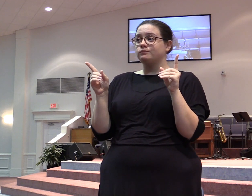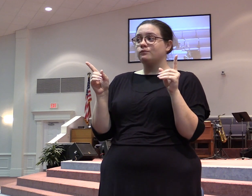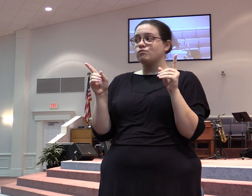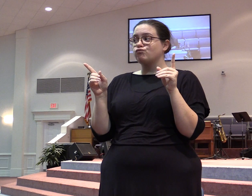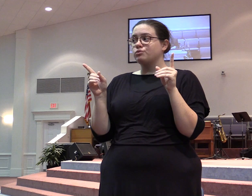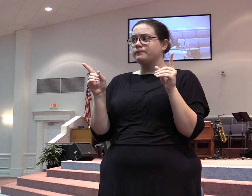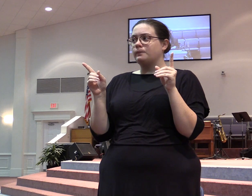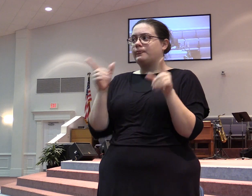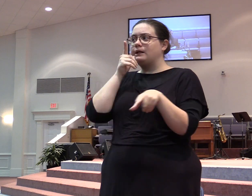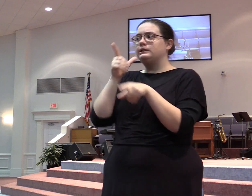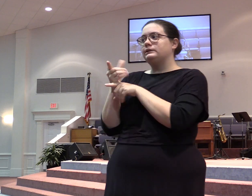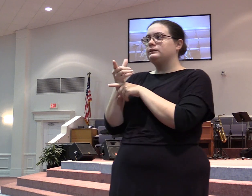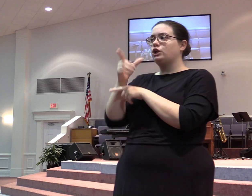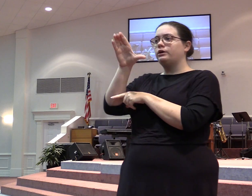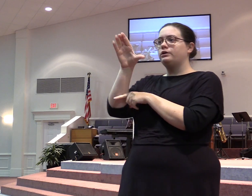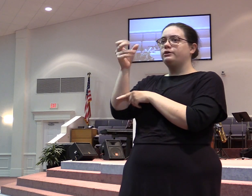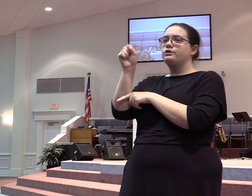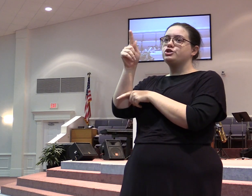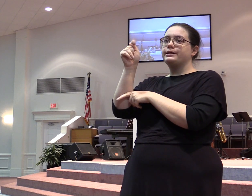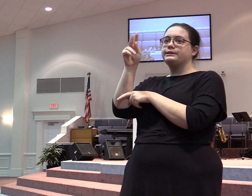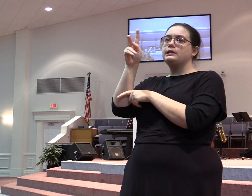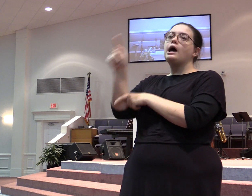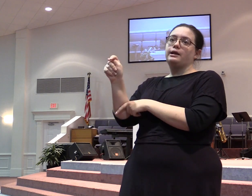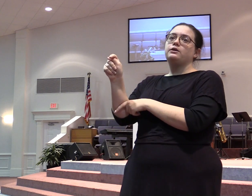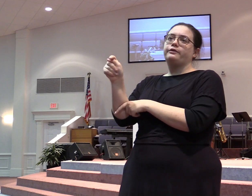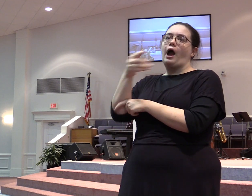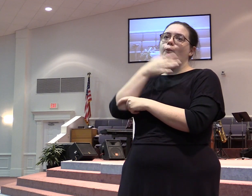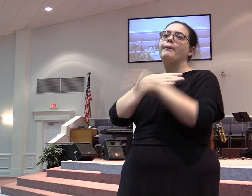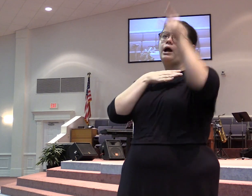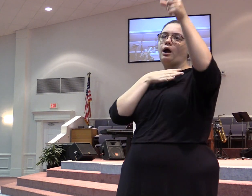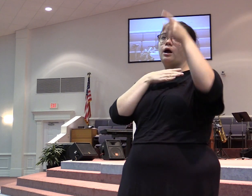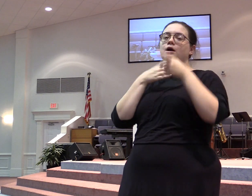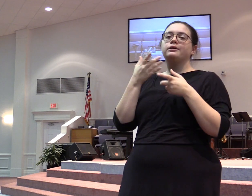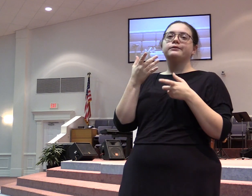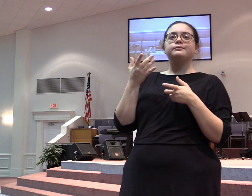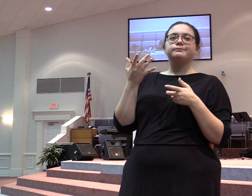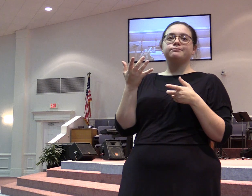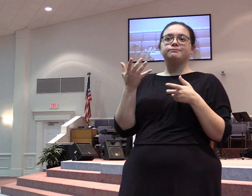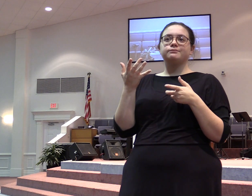I'll just call her Sister Chestnut. How about that? I think you'll know who you're talking about. Shauna.